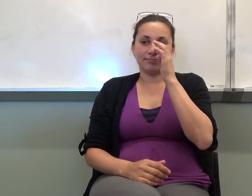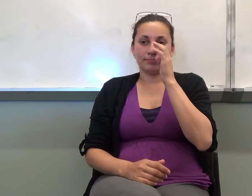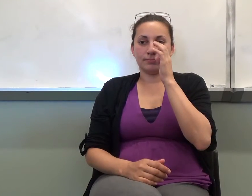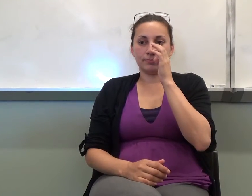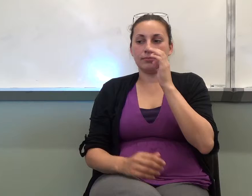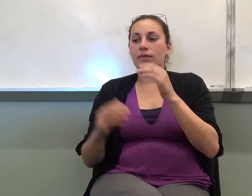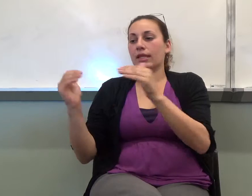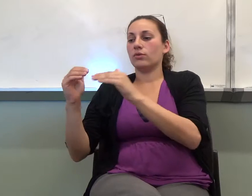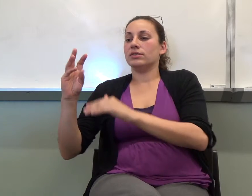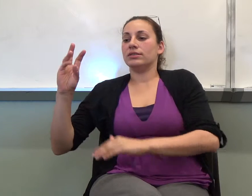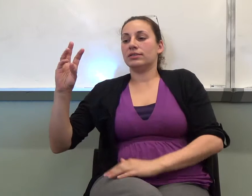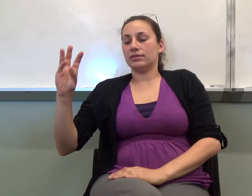76.5 degrees.